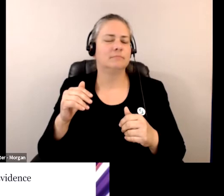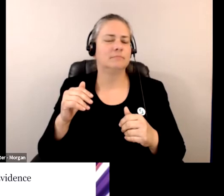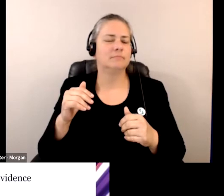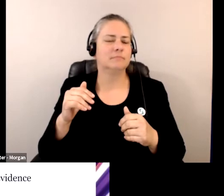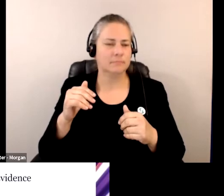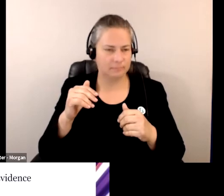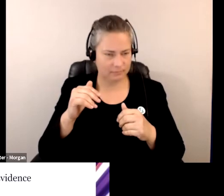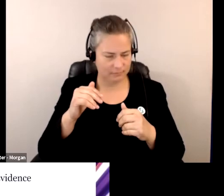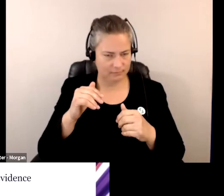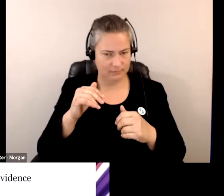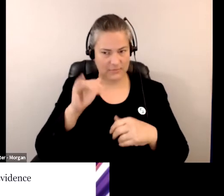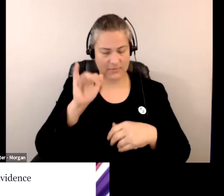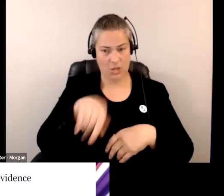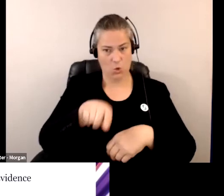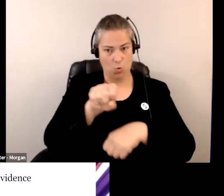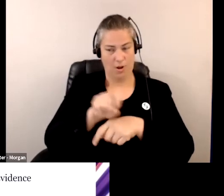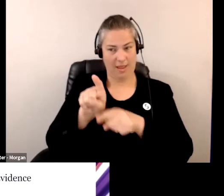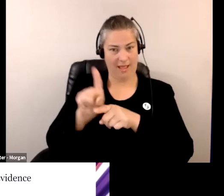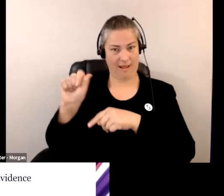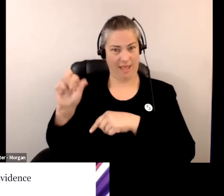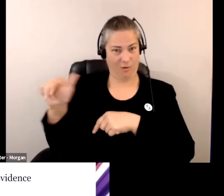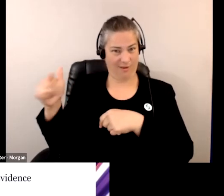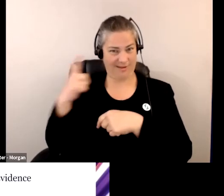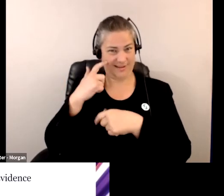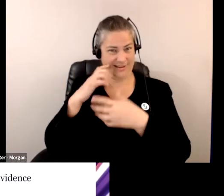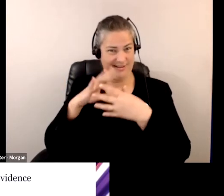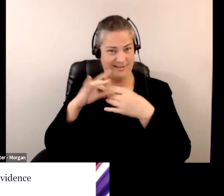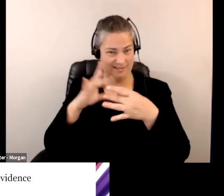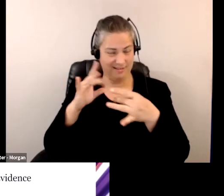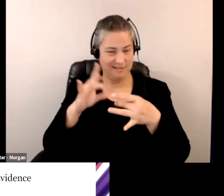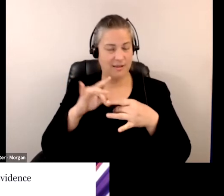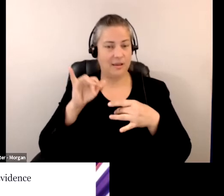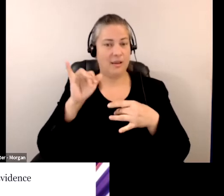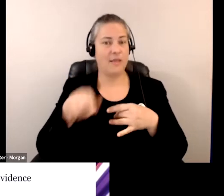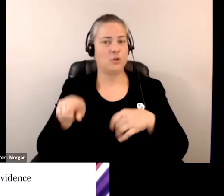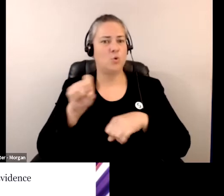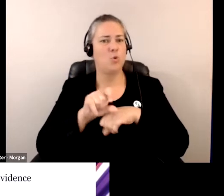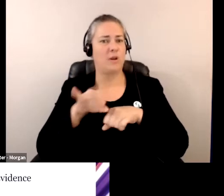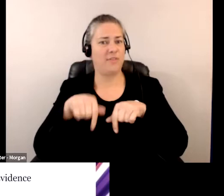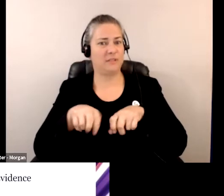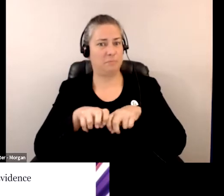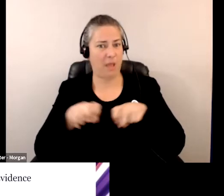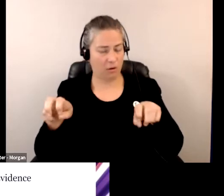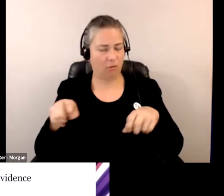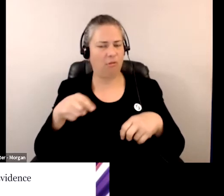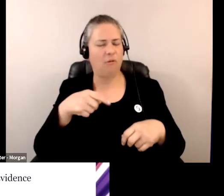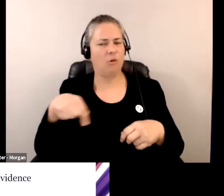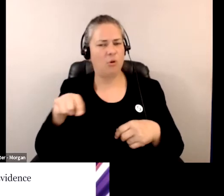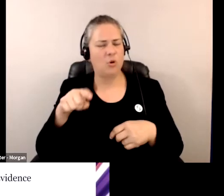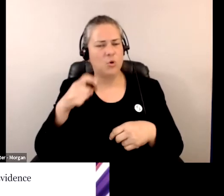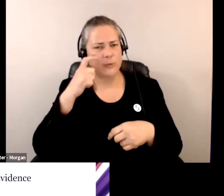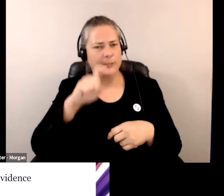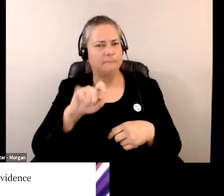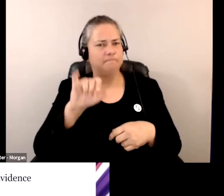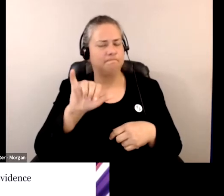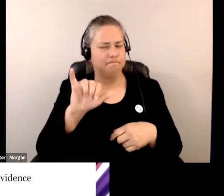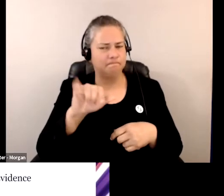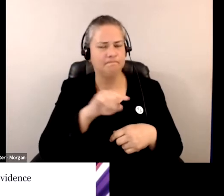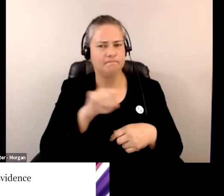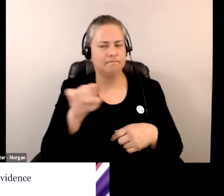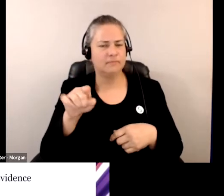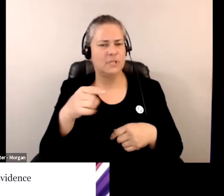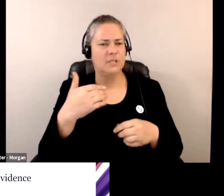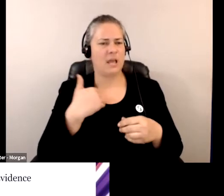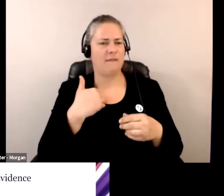work, as Larry indicated, the work that the work of the panel recognized that this was an uncommon opportunity